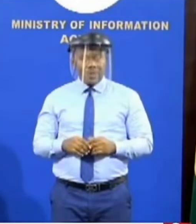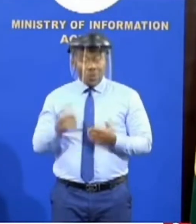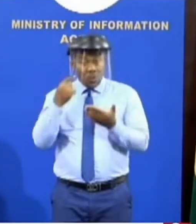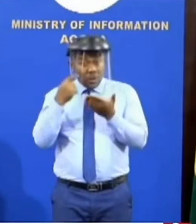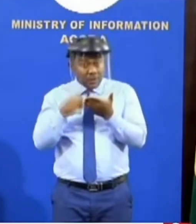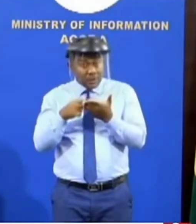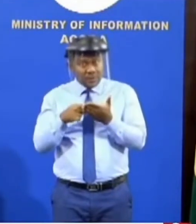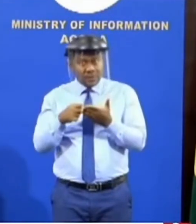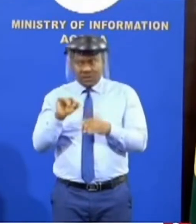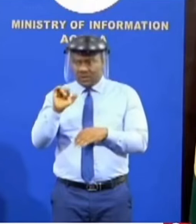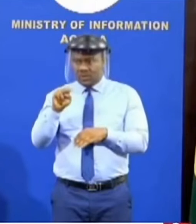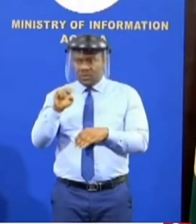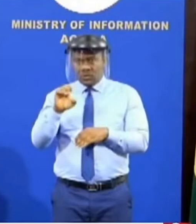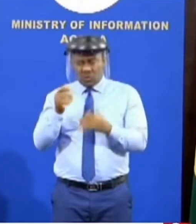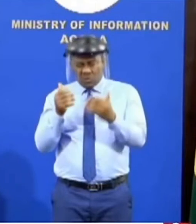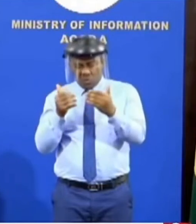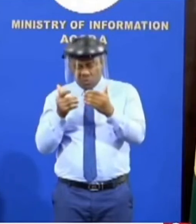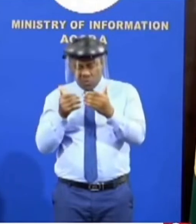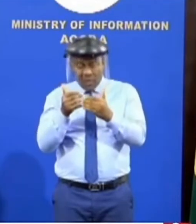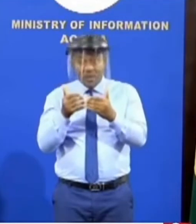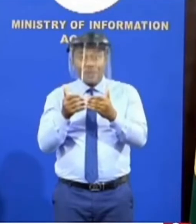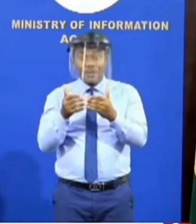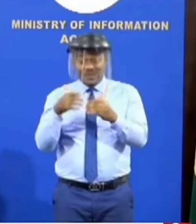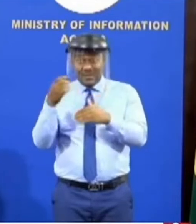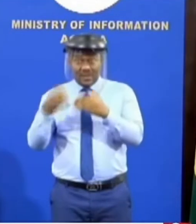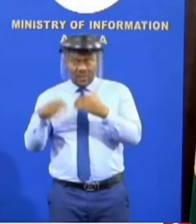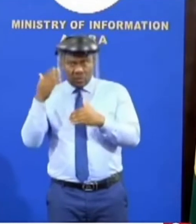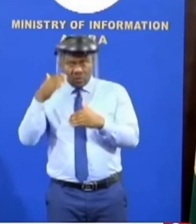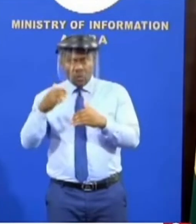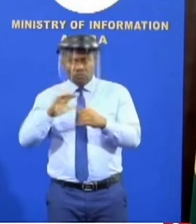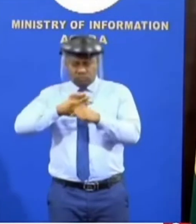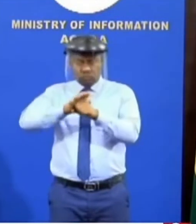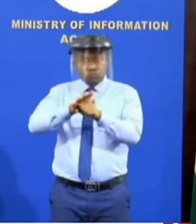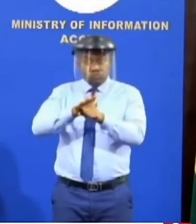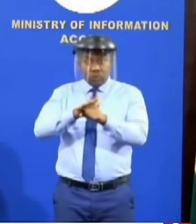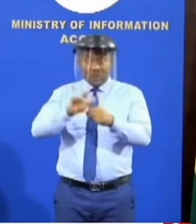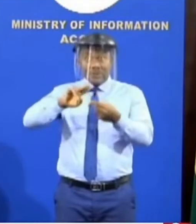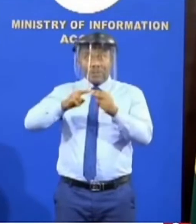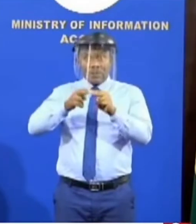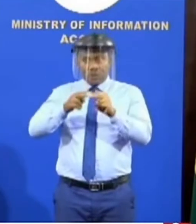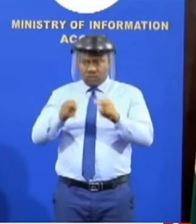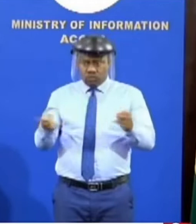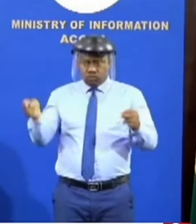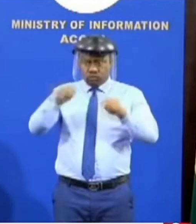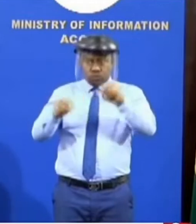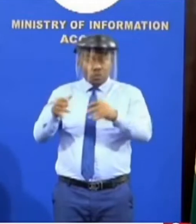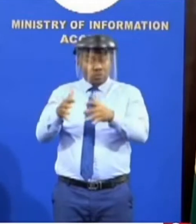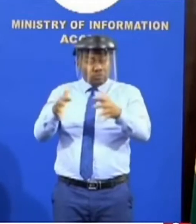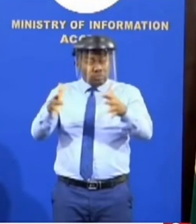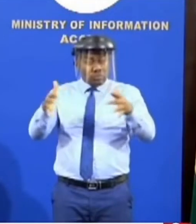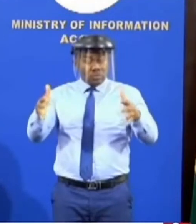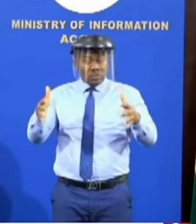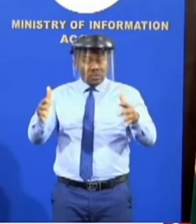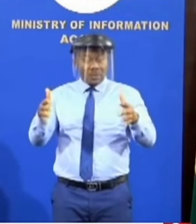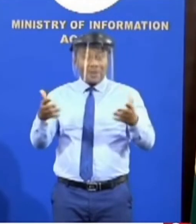was a steep rise. But in the last 1 or so weeks, we've seen a decline. We only see the better